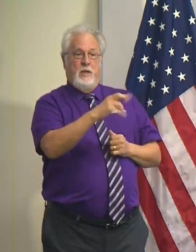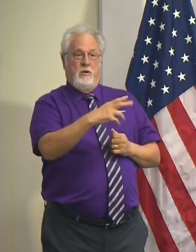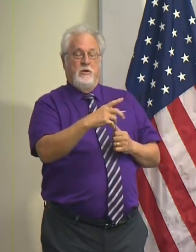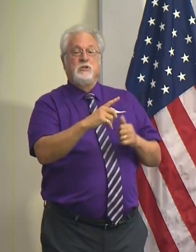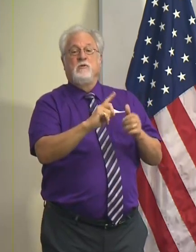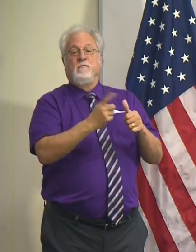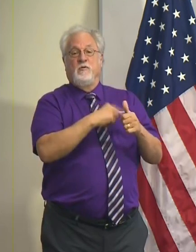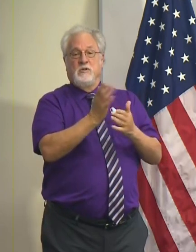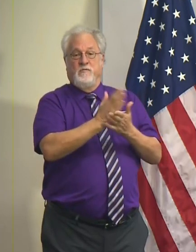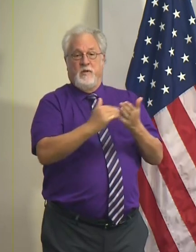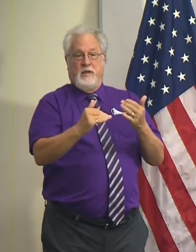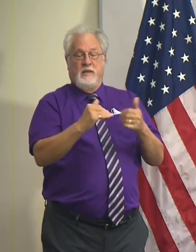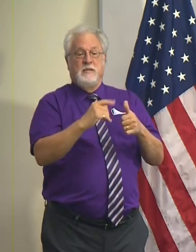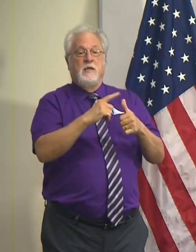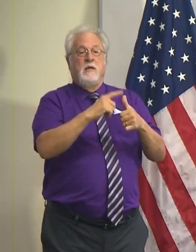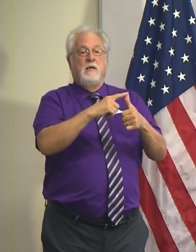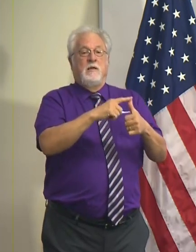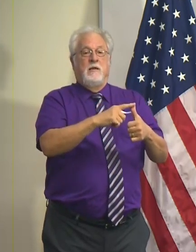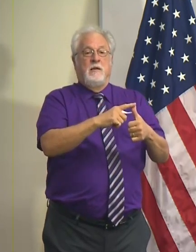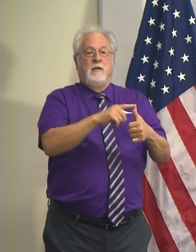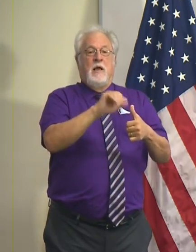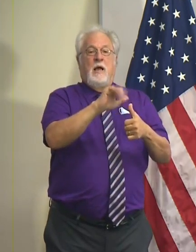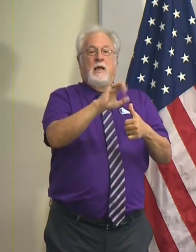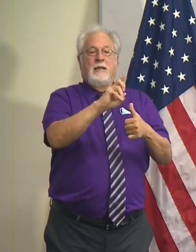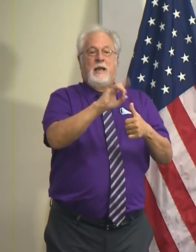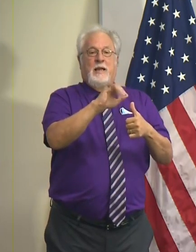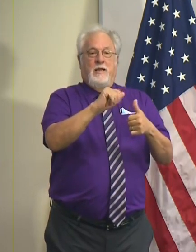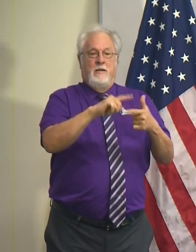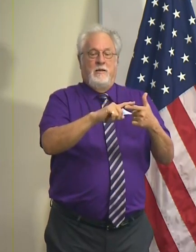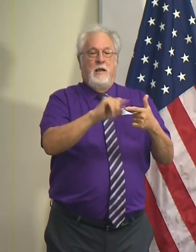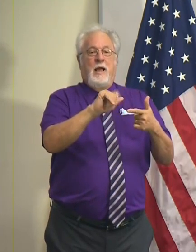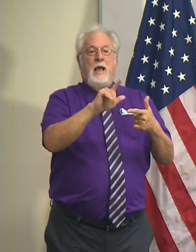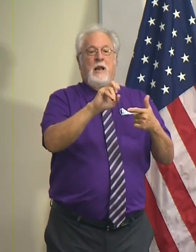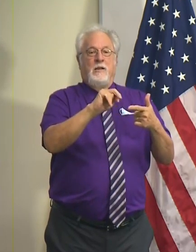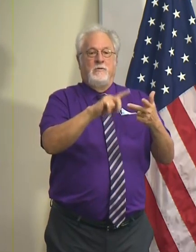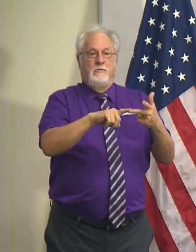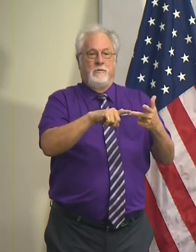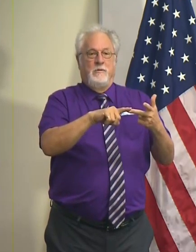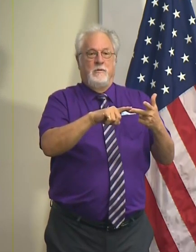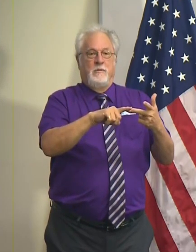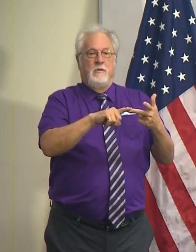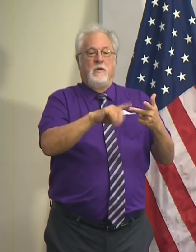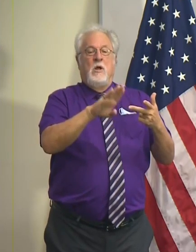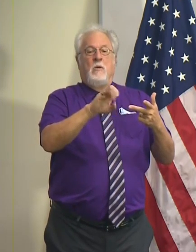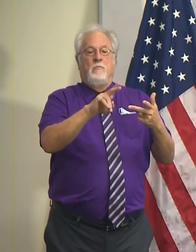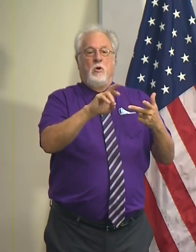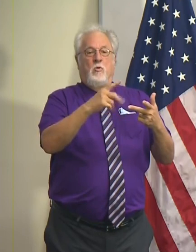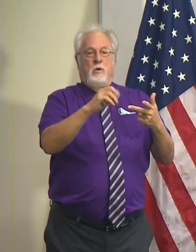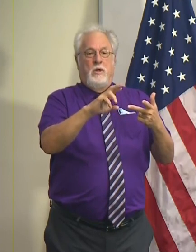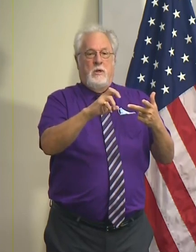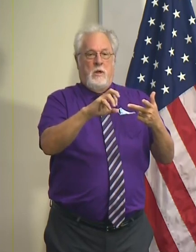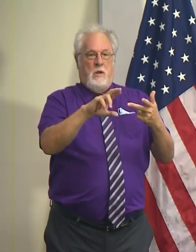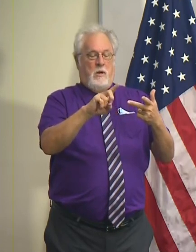first phase. And those parishes are Acadia, Allen, Beauregard,